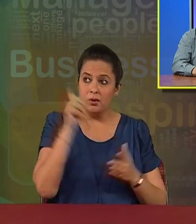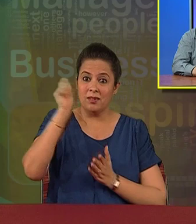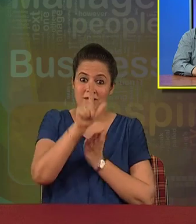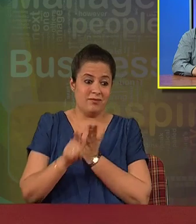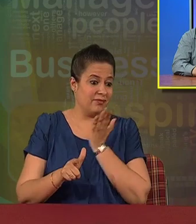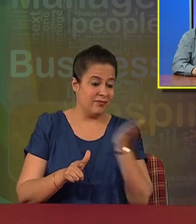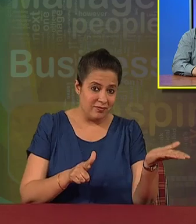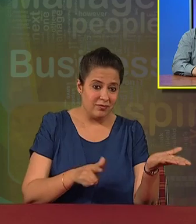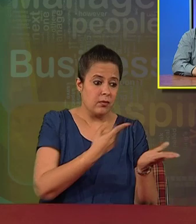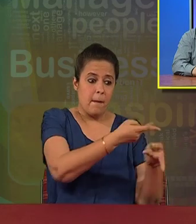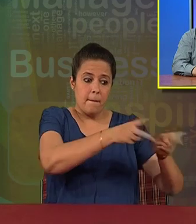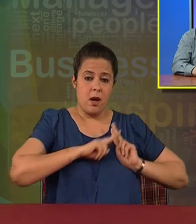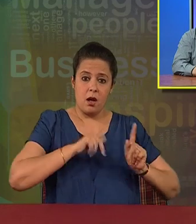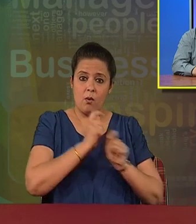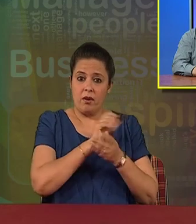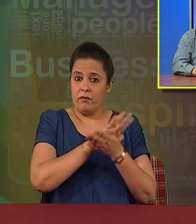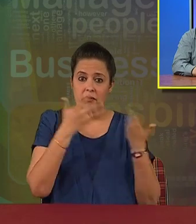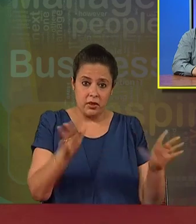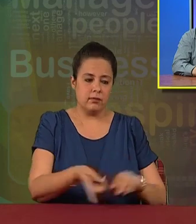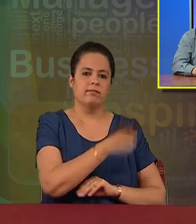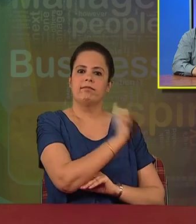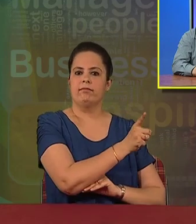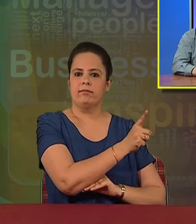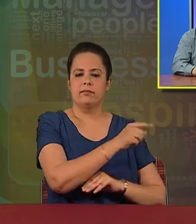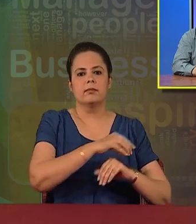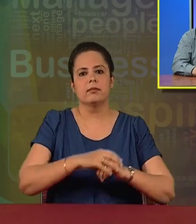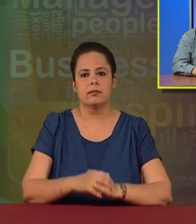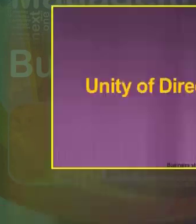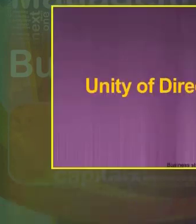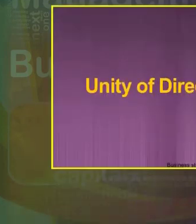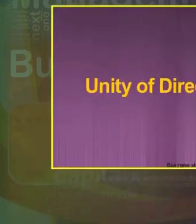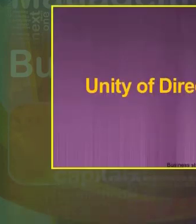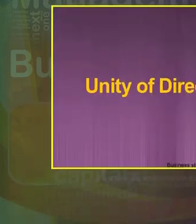And if the order is given in writing, then action will be taken against him.